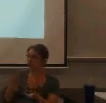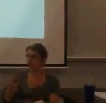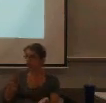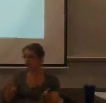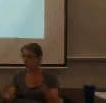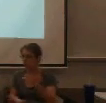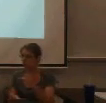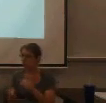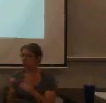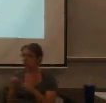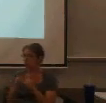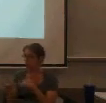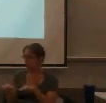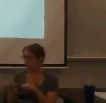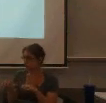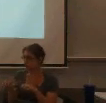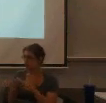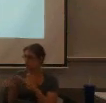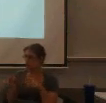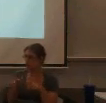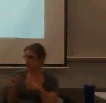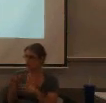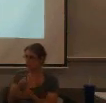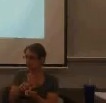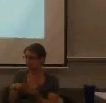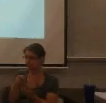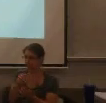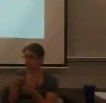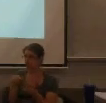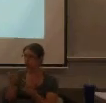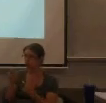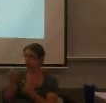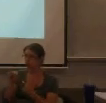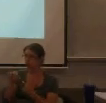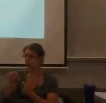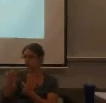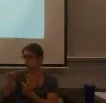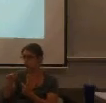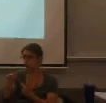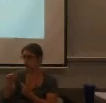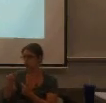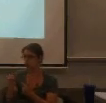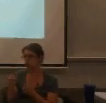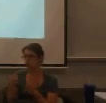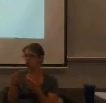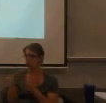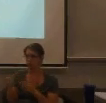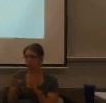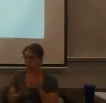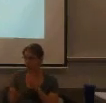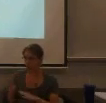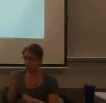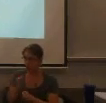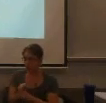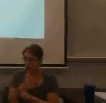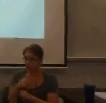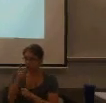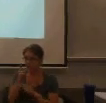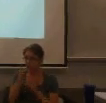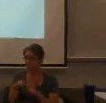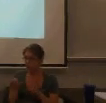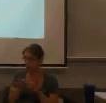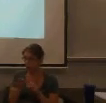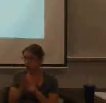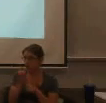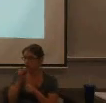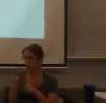over, the way rivers mix into reservoirs, the way all of biology works, that I think it's important